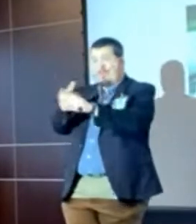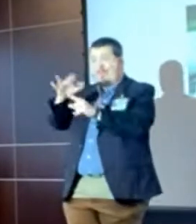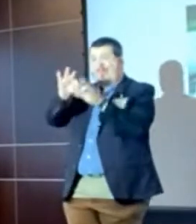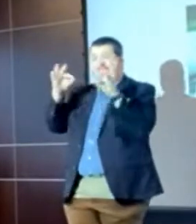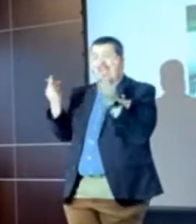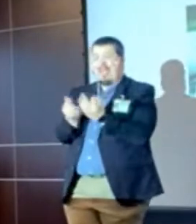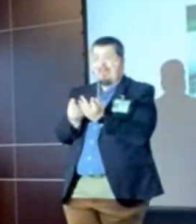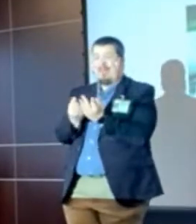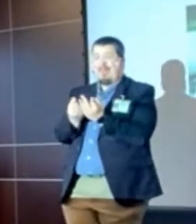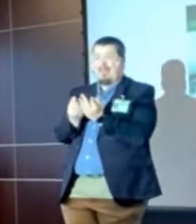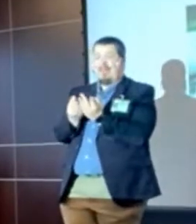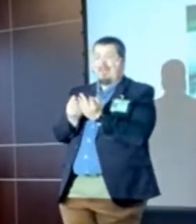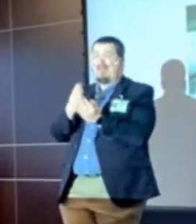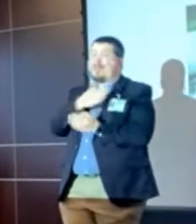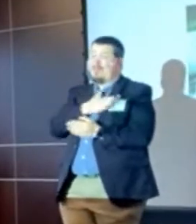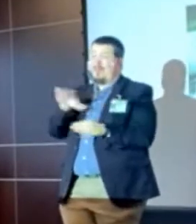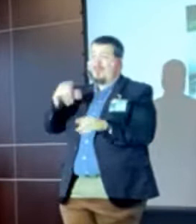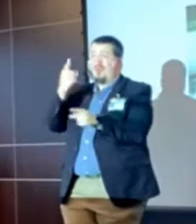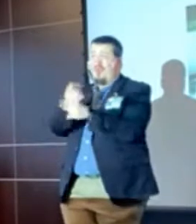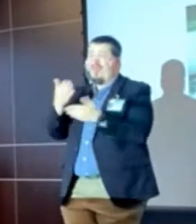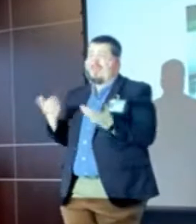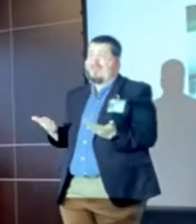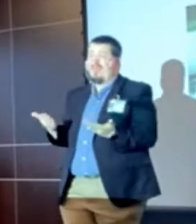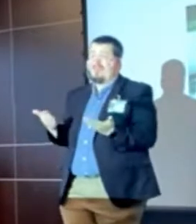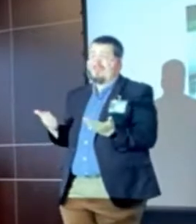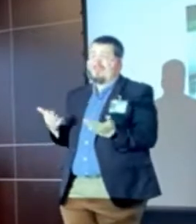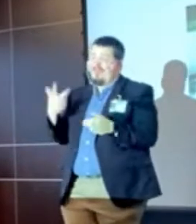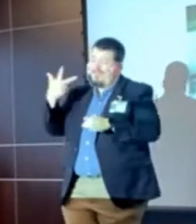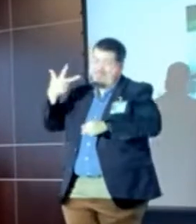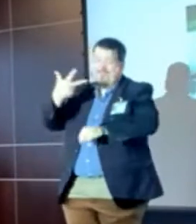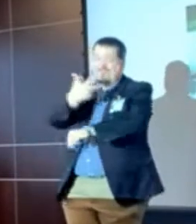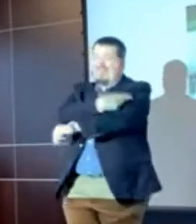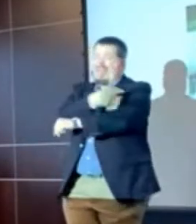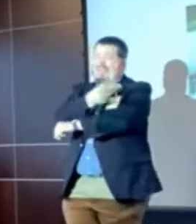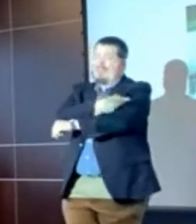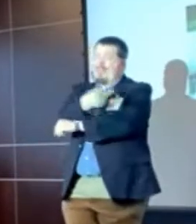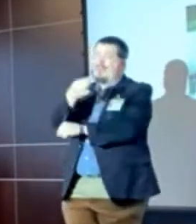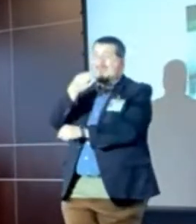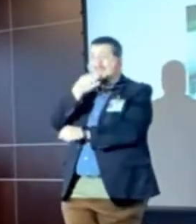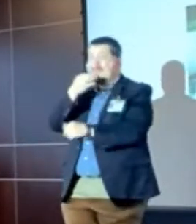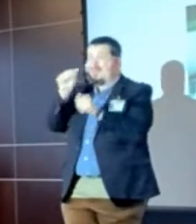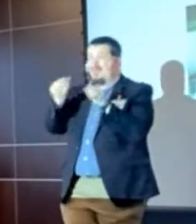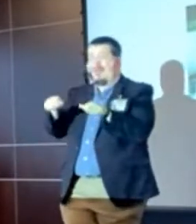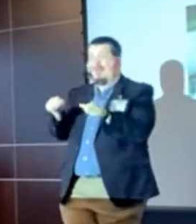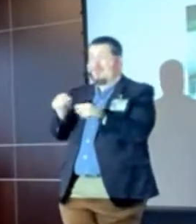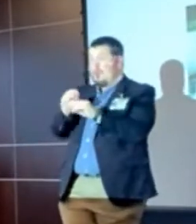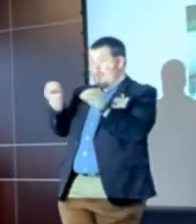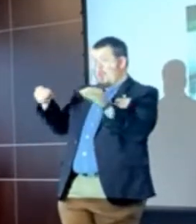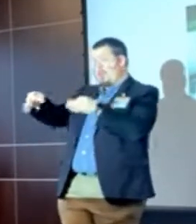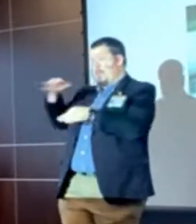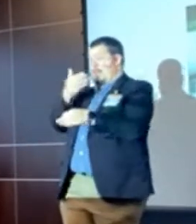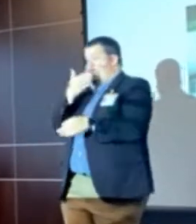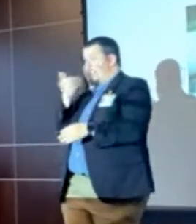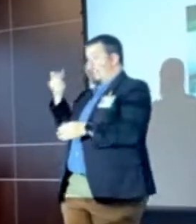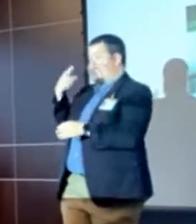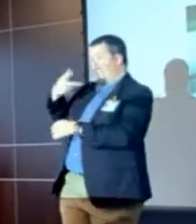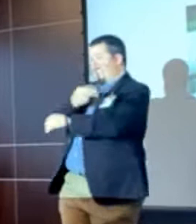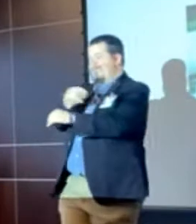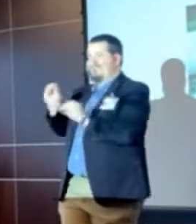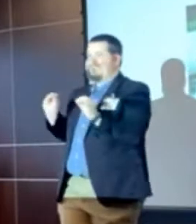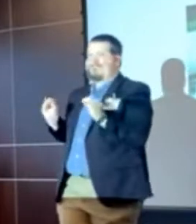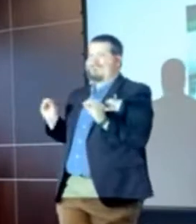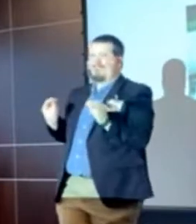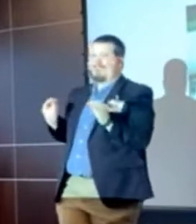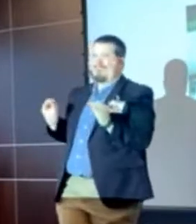family. Please do the right thing and get vaccinated as soon as possible. There's really no replacement for vaccines out